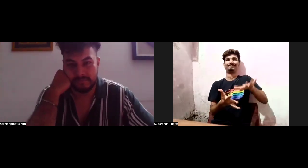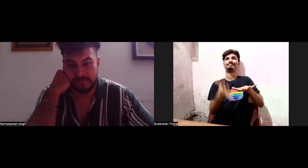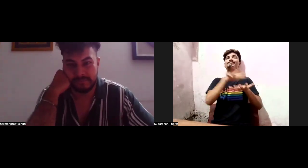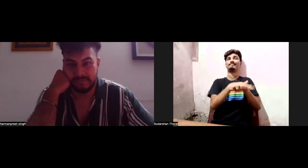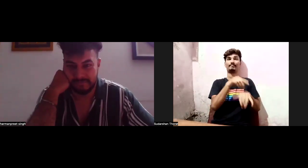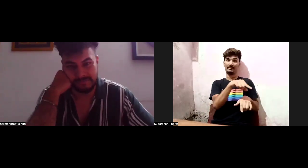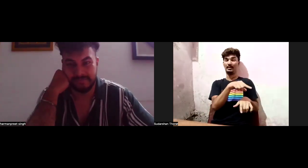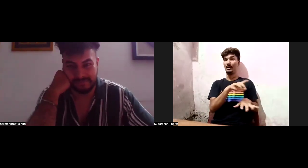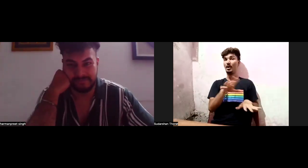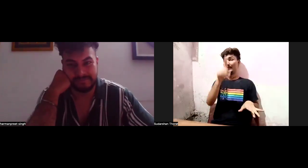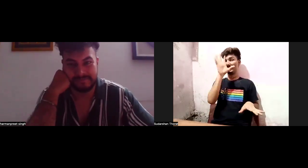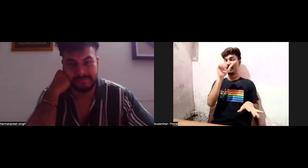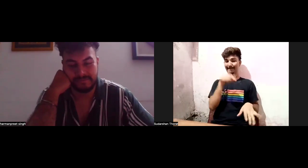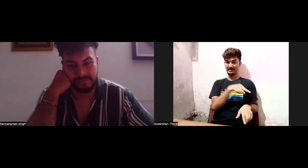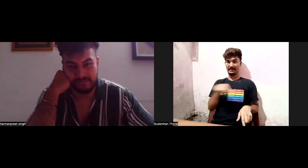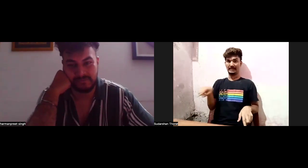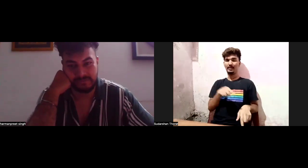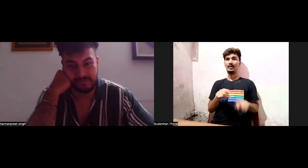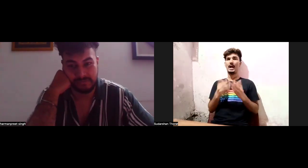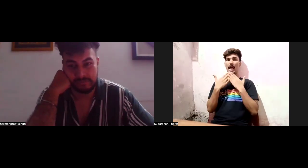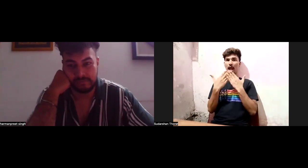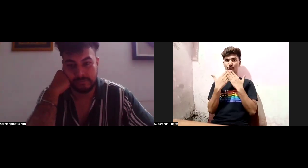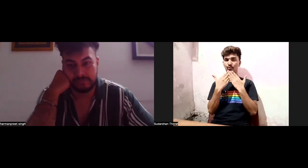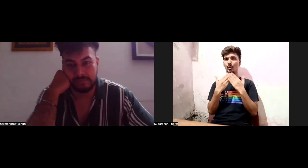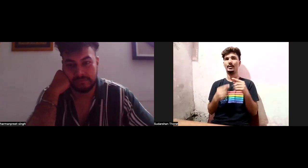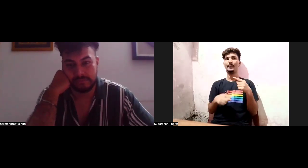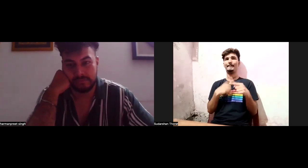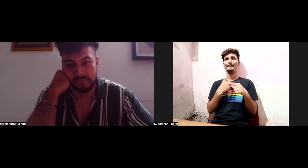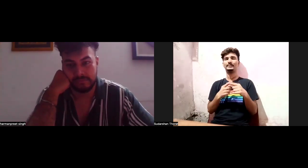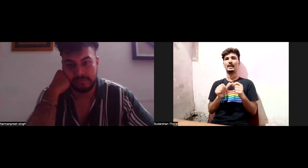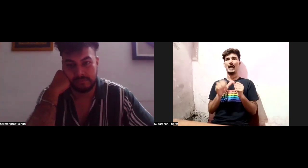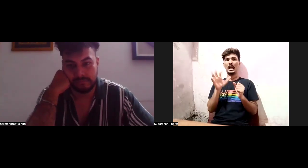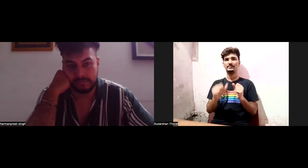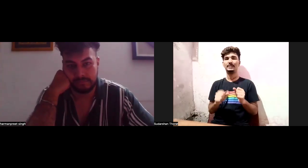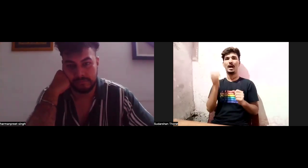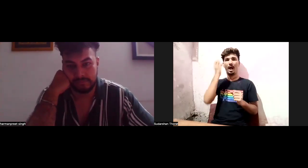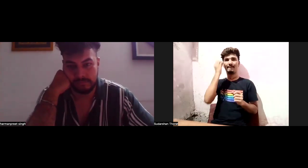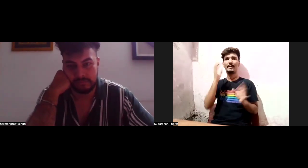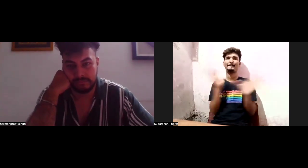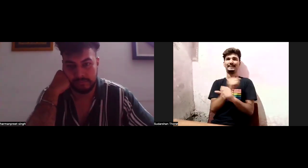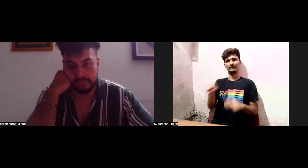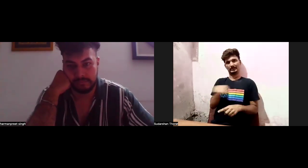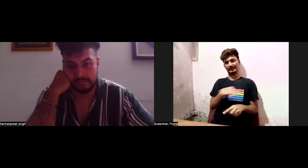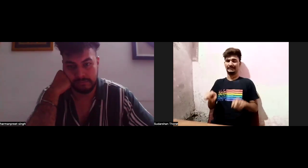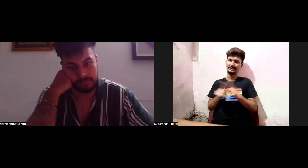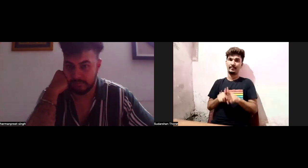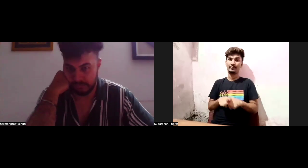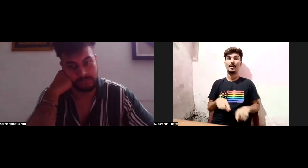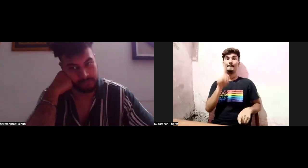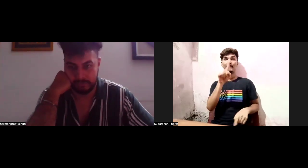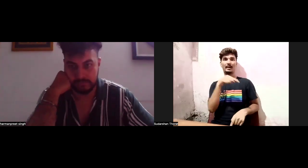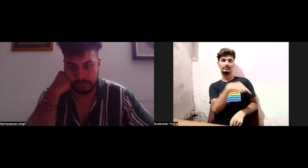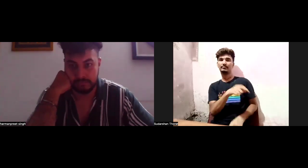the deaf identity. But the deaf queer person will have the intersectionality of the deaf identity and of the